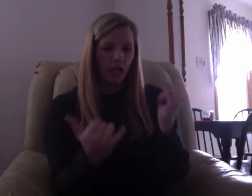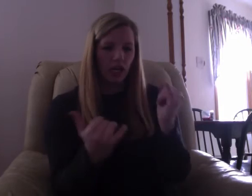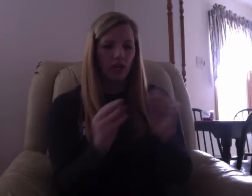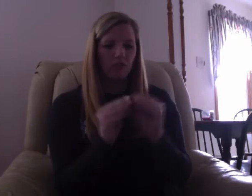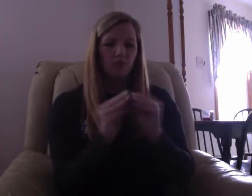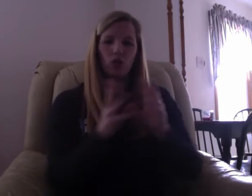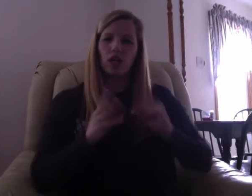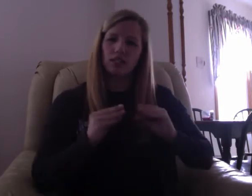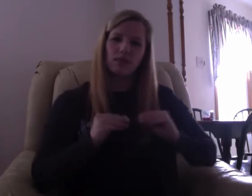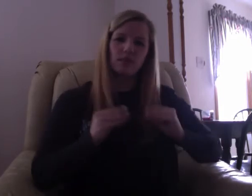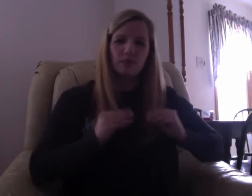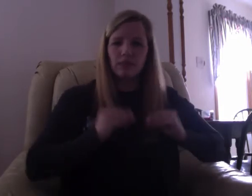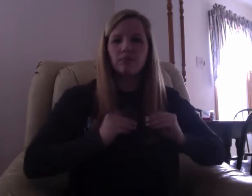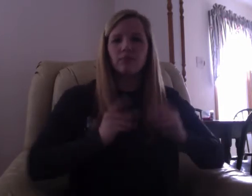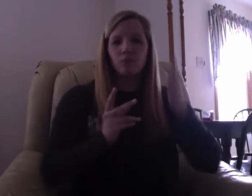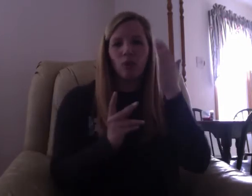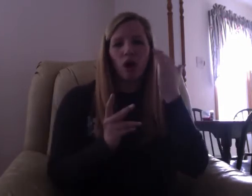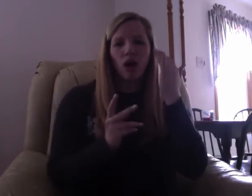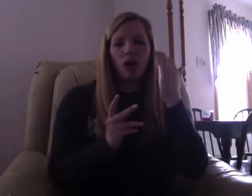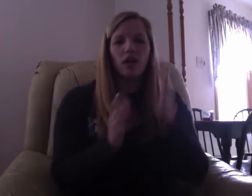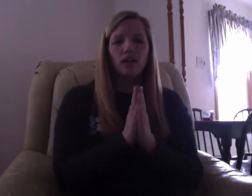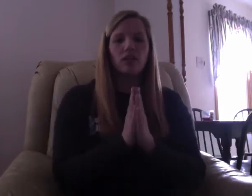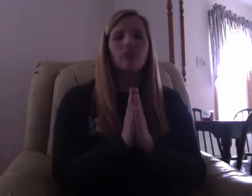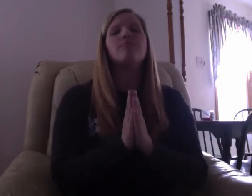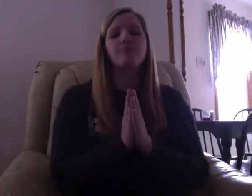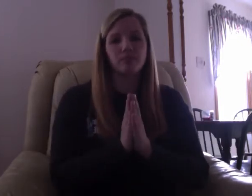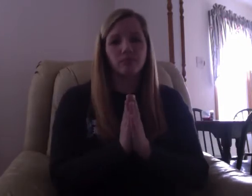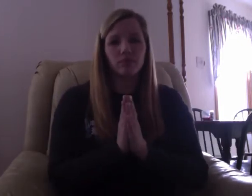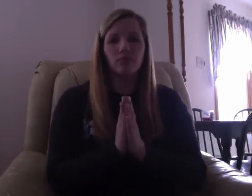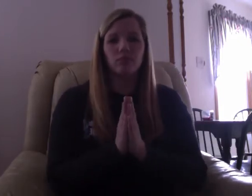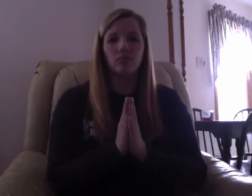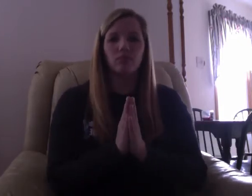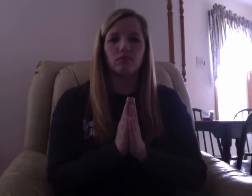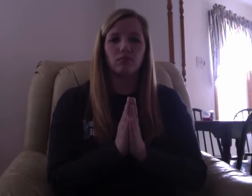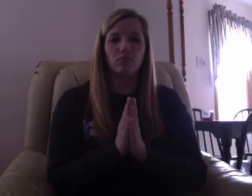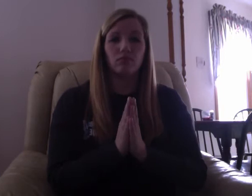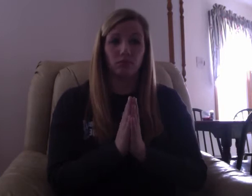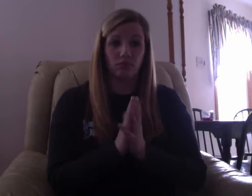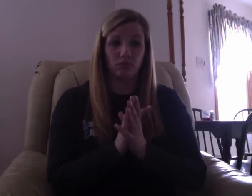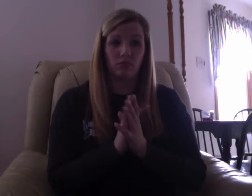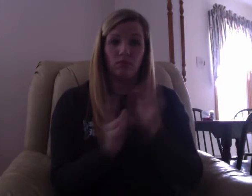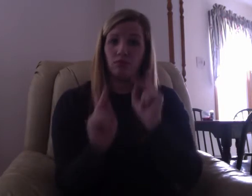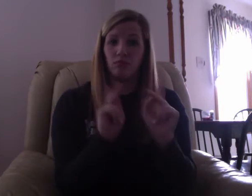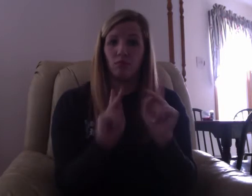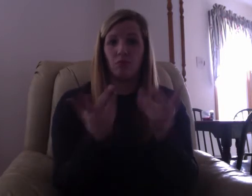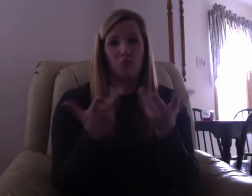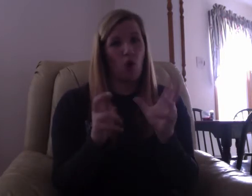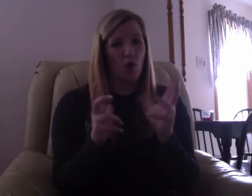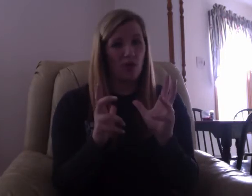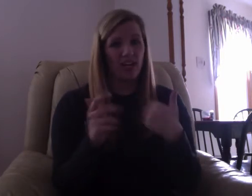is actually being used more often in the LGBT or T is that people already have an idea